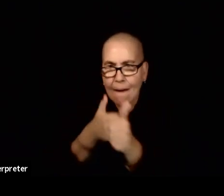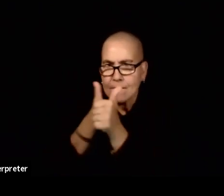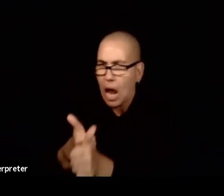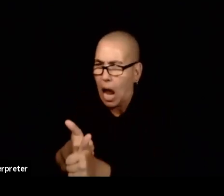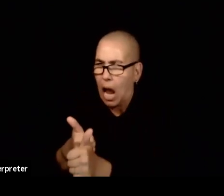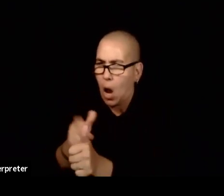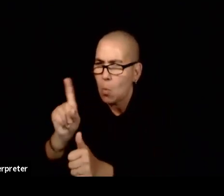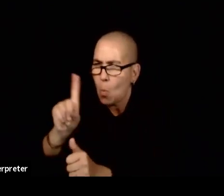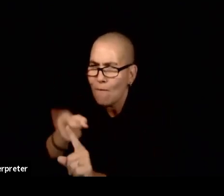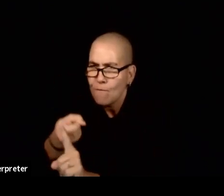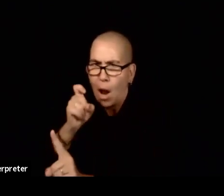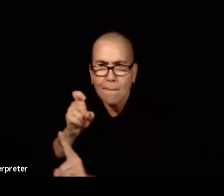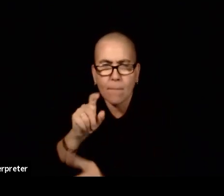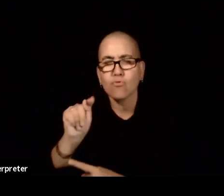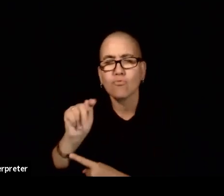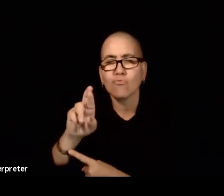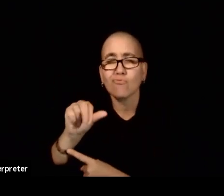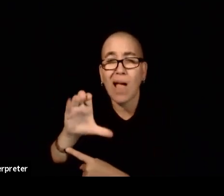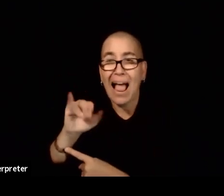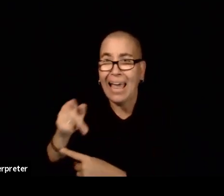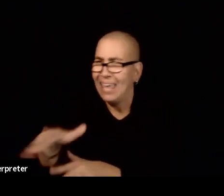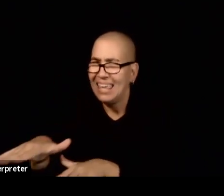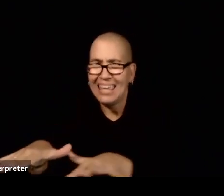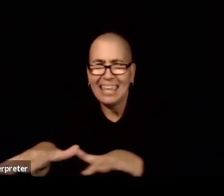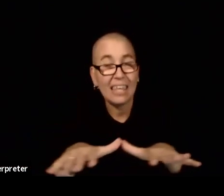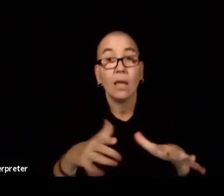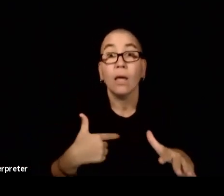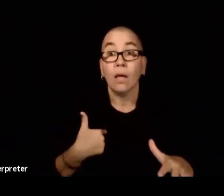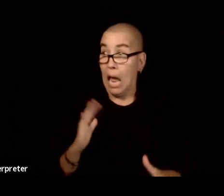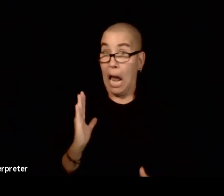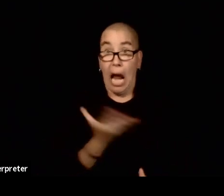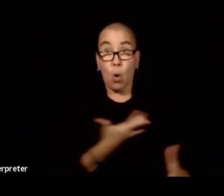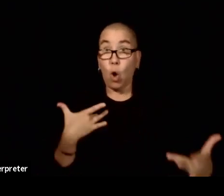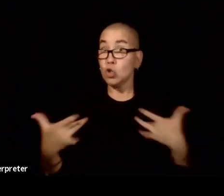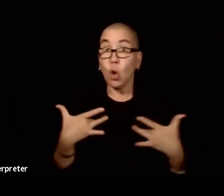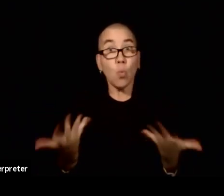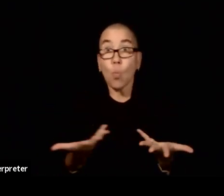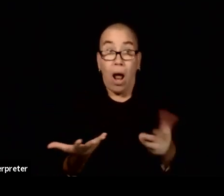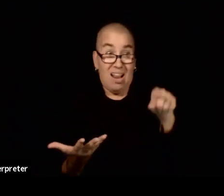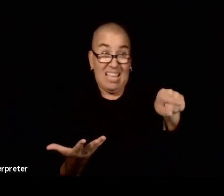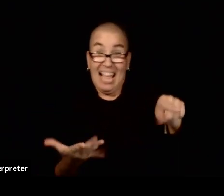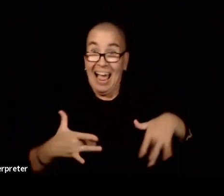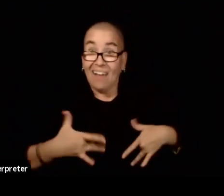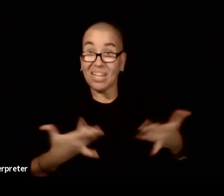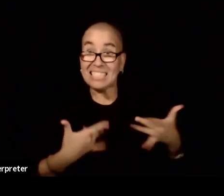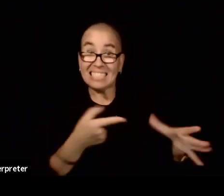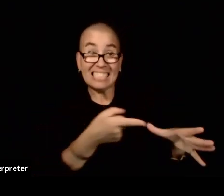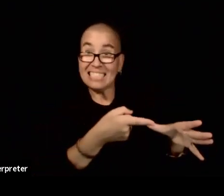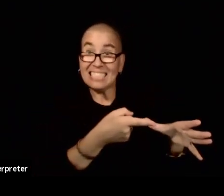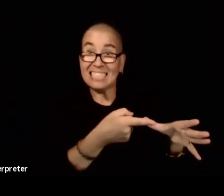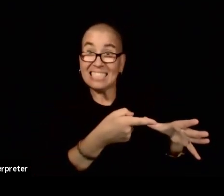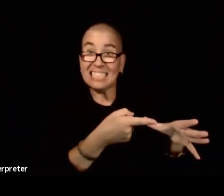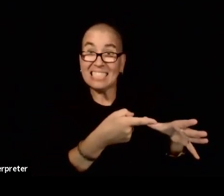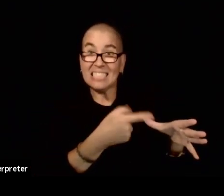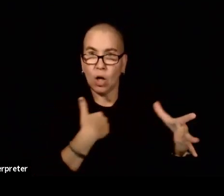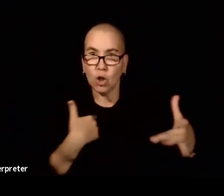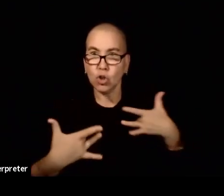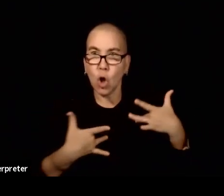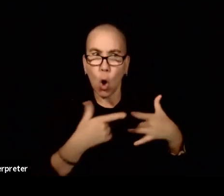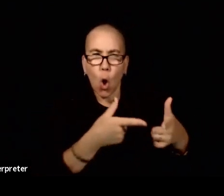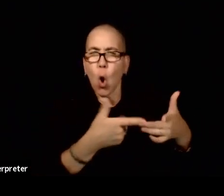also concerned about how that event then, as a stone in a lake, kind of has a ripple effect going